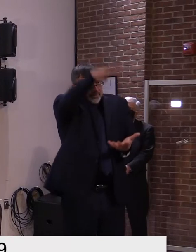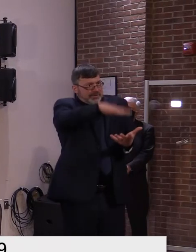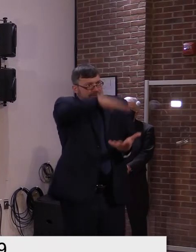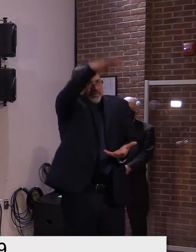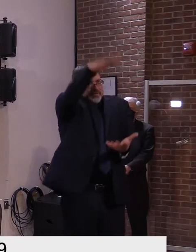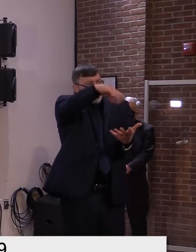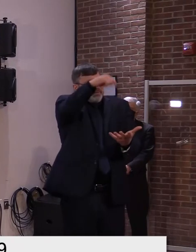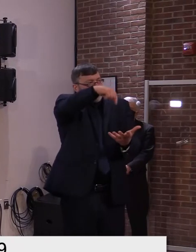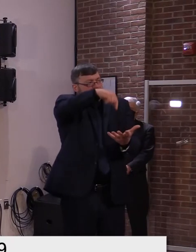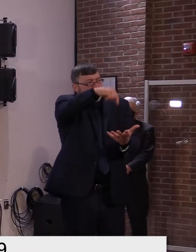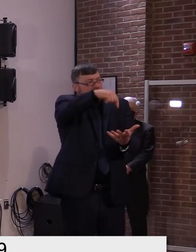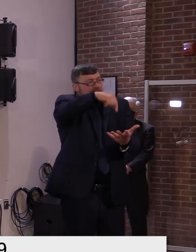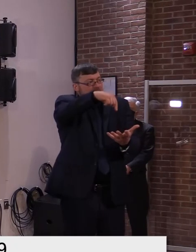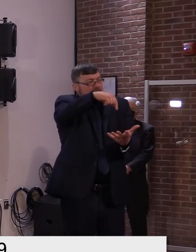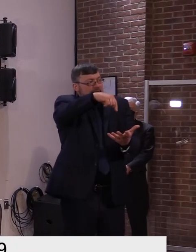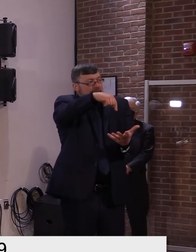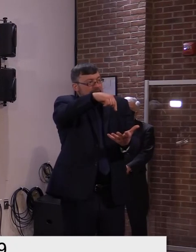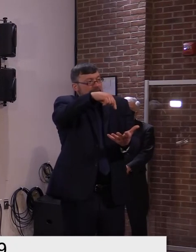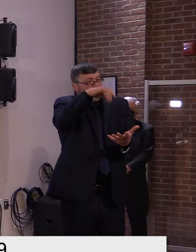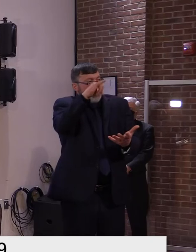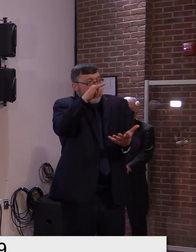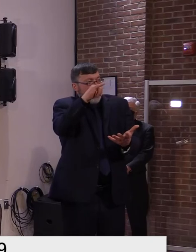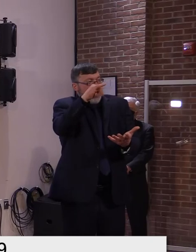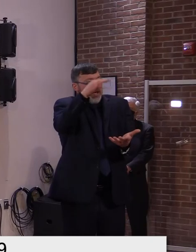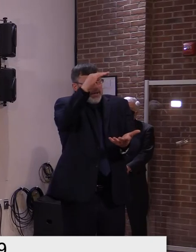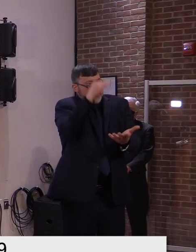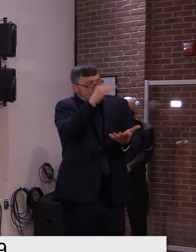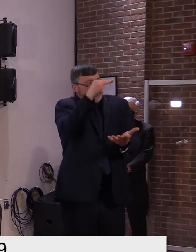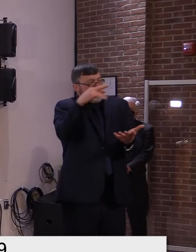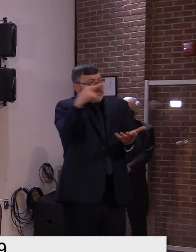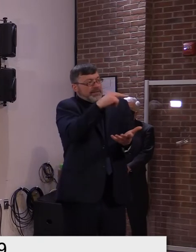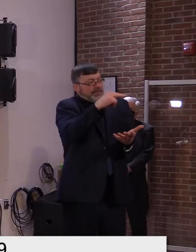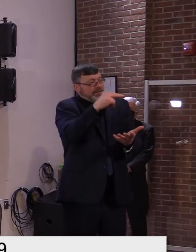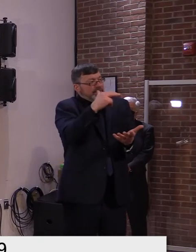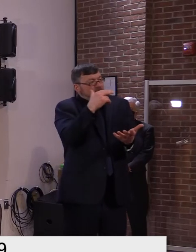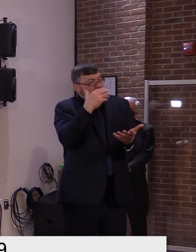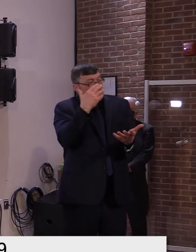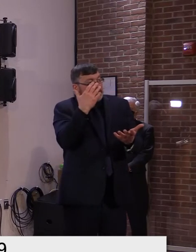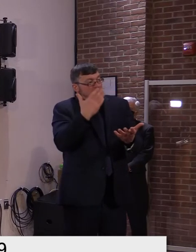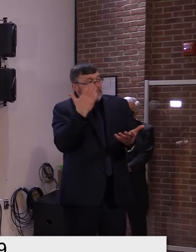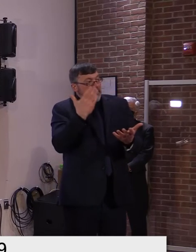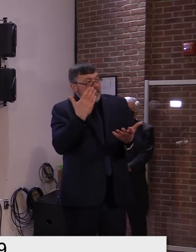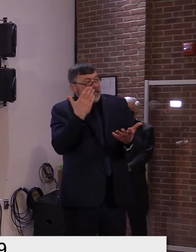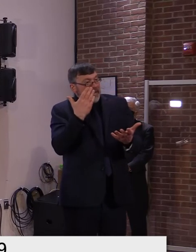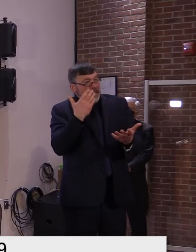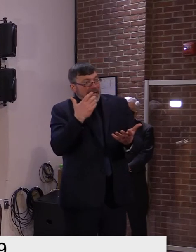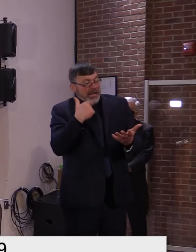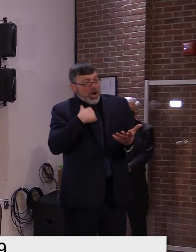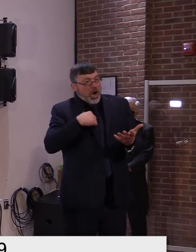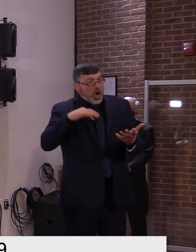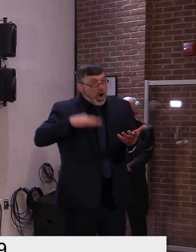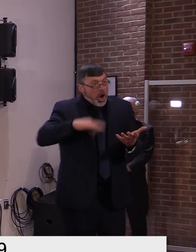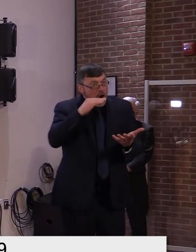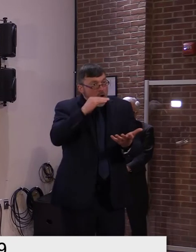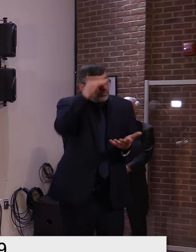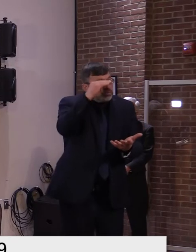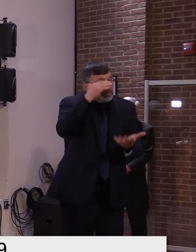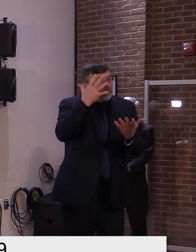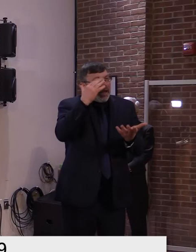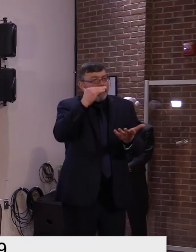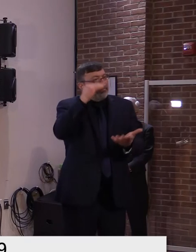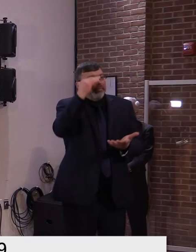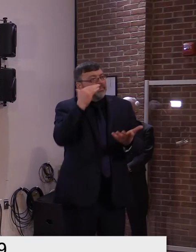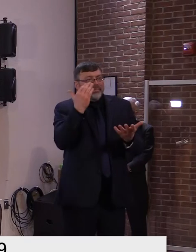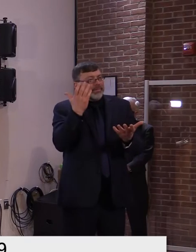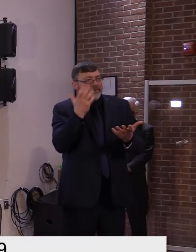are. And for some of the smaller states, we might get the benefit of some extra doses that are beyond our per capita distribution or less than that, depending on, you know,